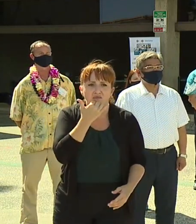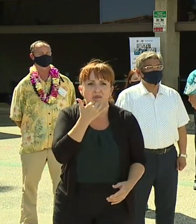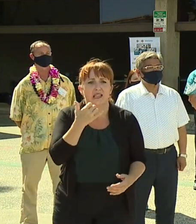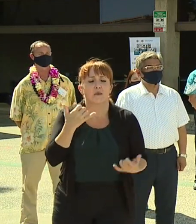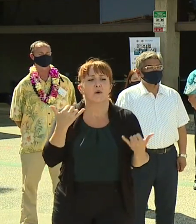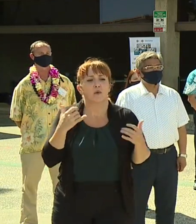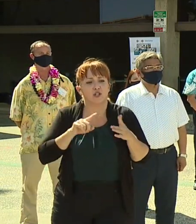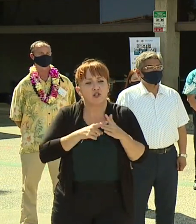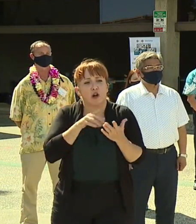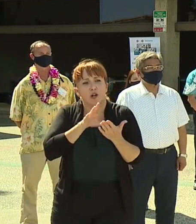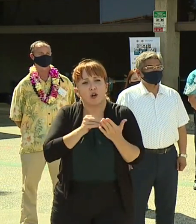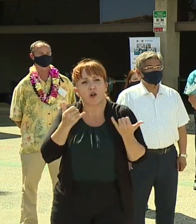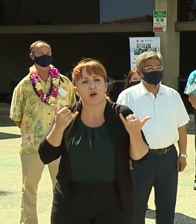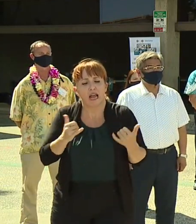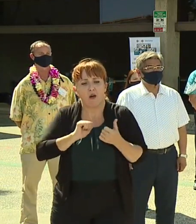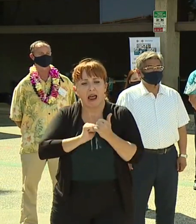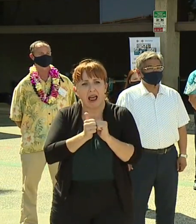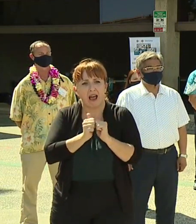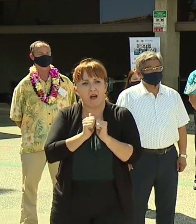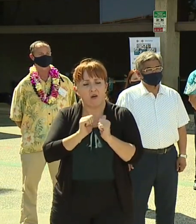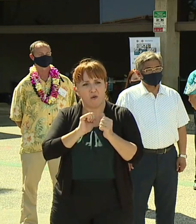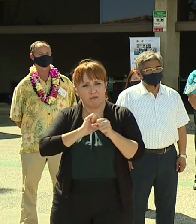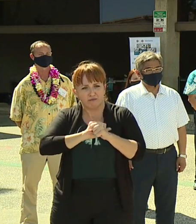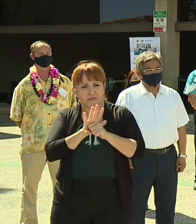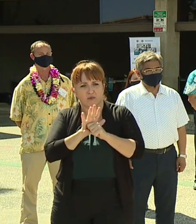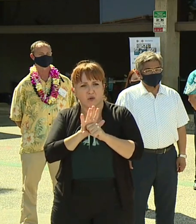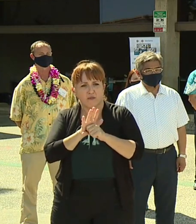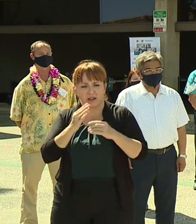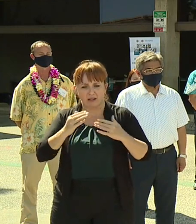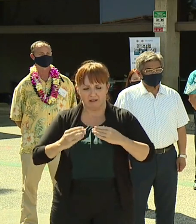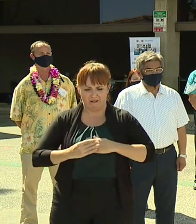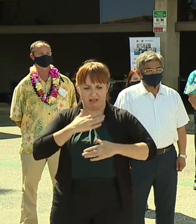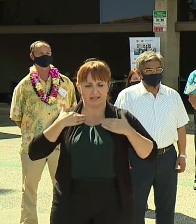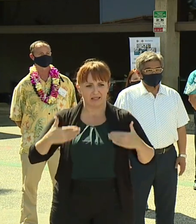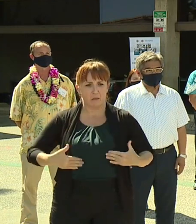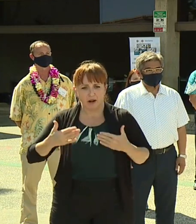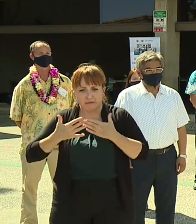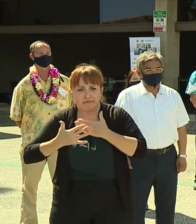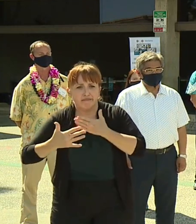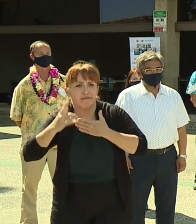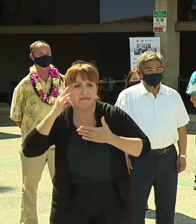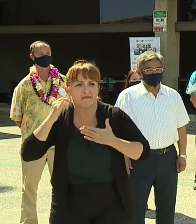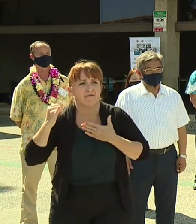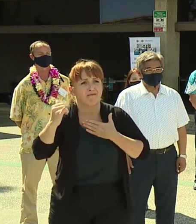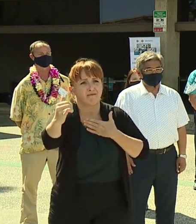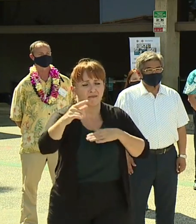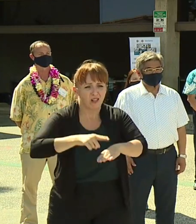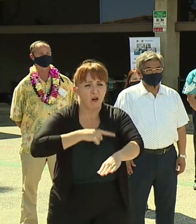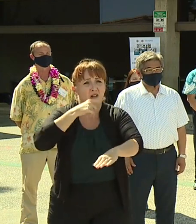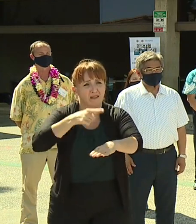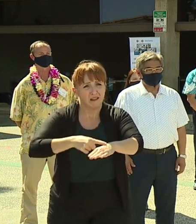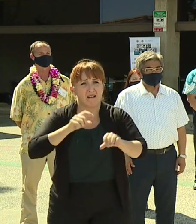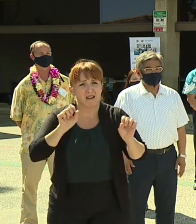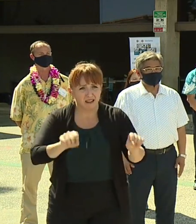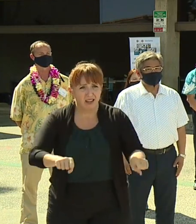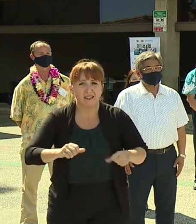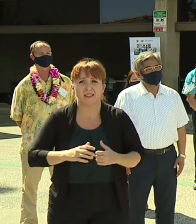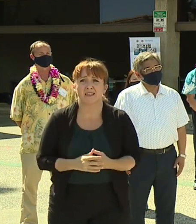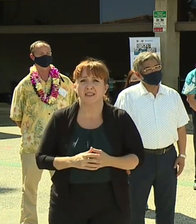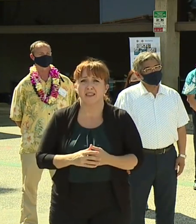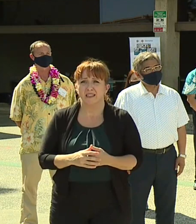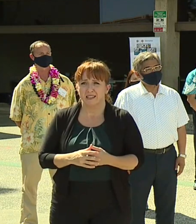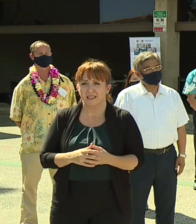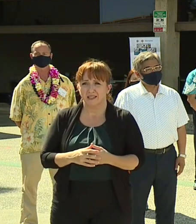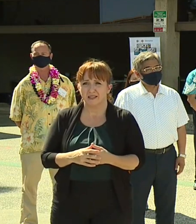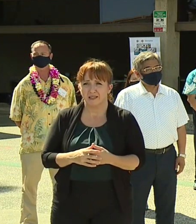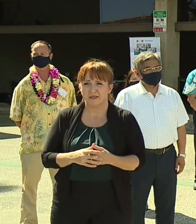to understand, or beginning to understand, some of the long-term repercussions of COVID-19. So